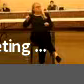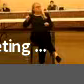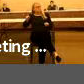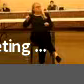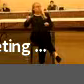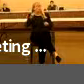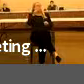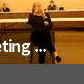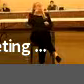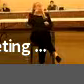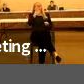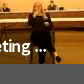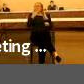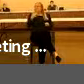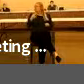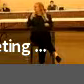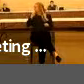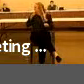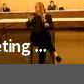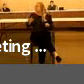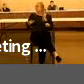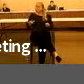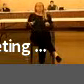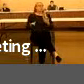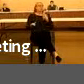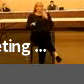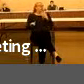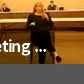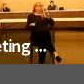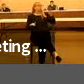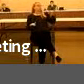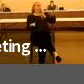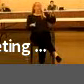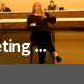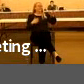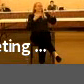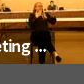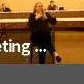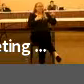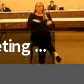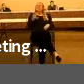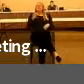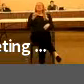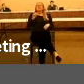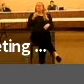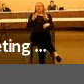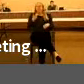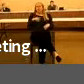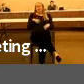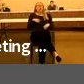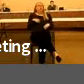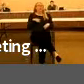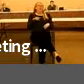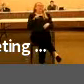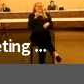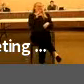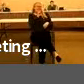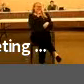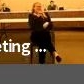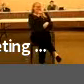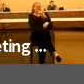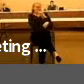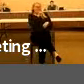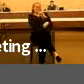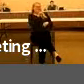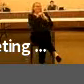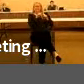who's ever running the computer and following along here. This is where we're not adjacent here to the existing single family